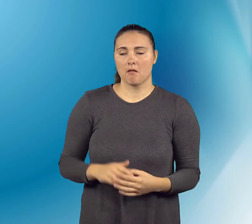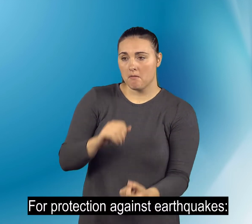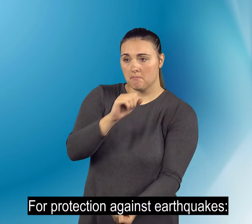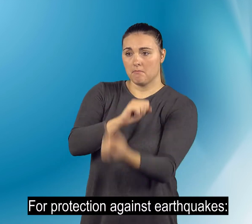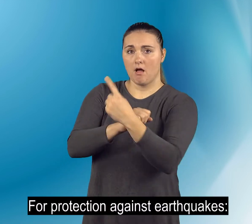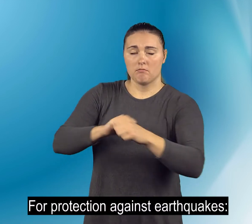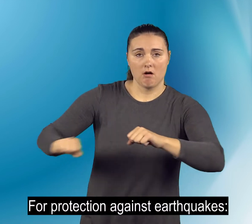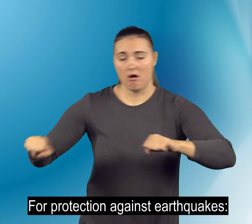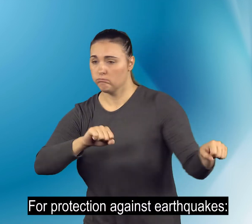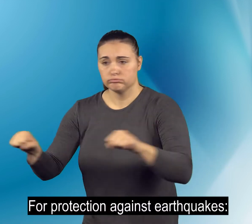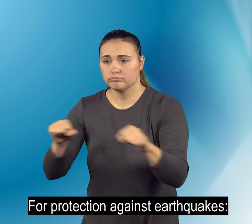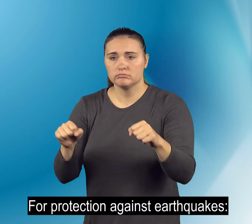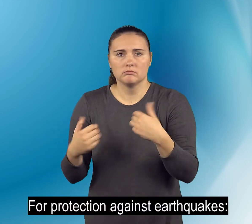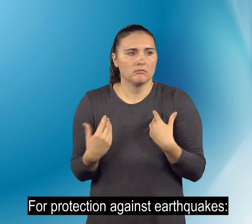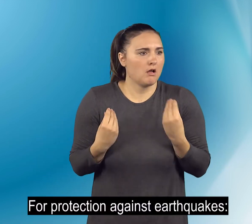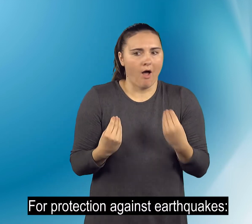For protection against earthquakes.